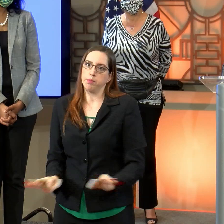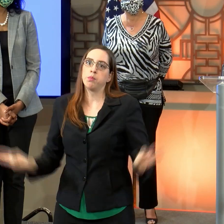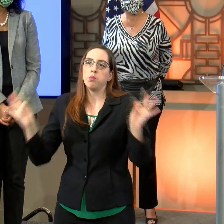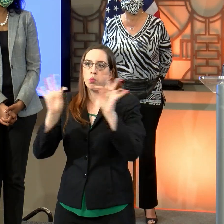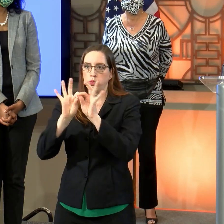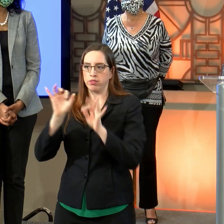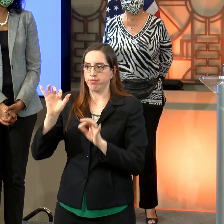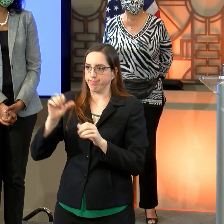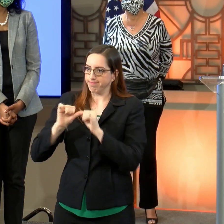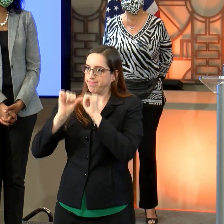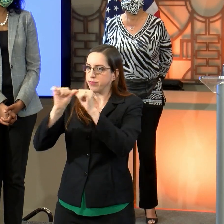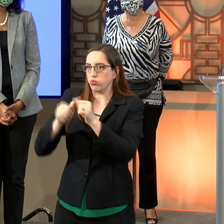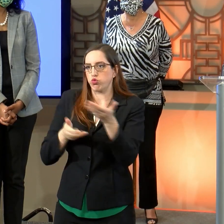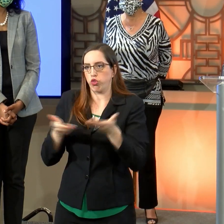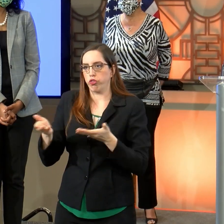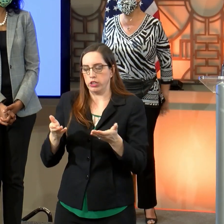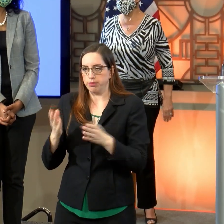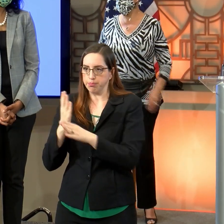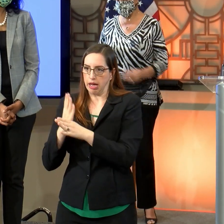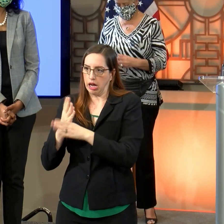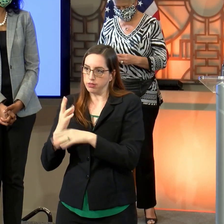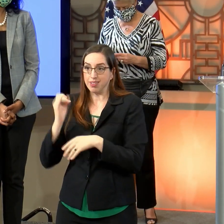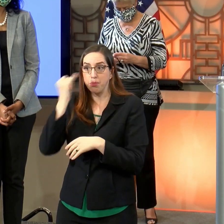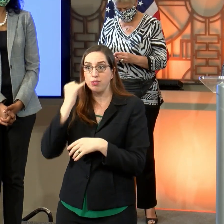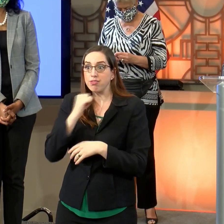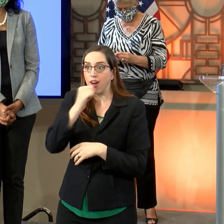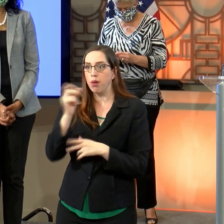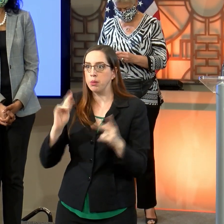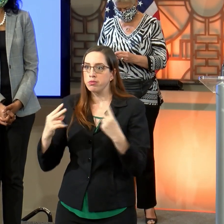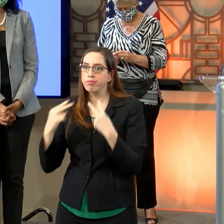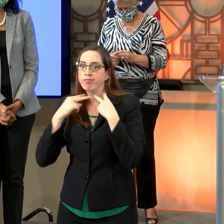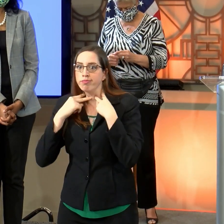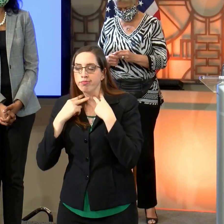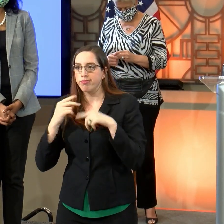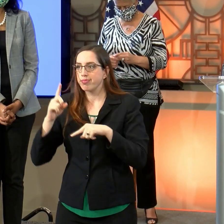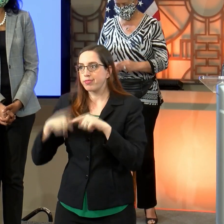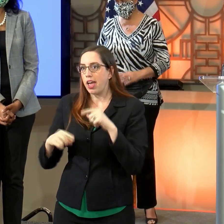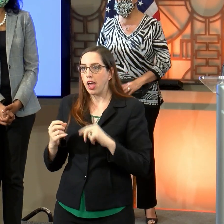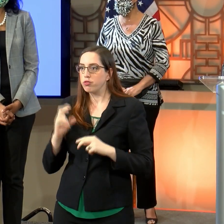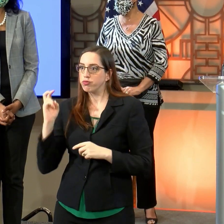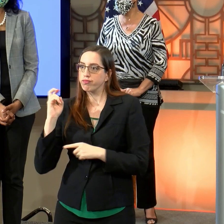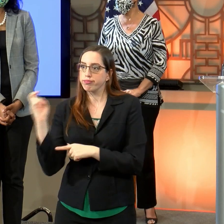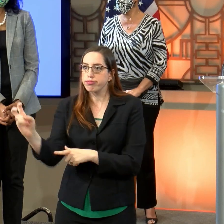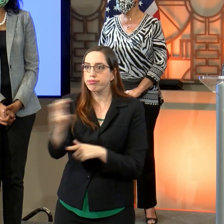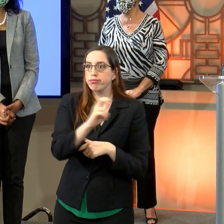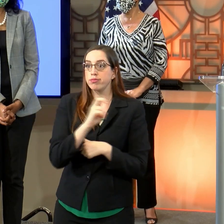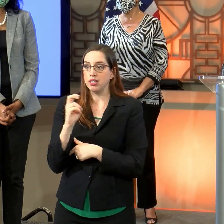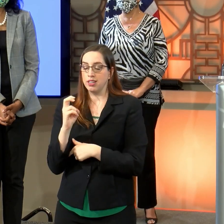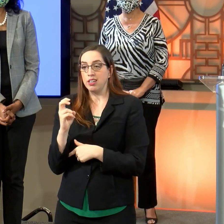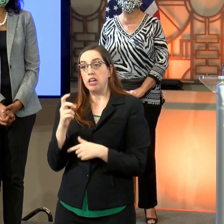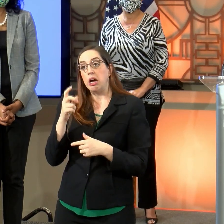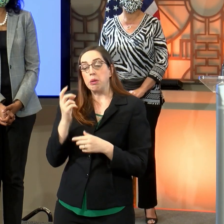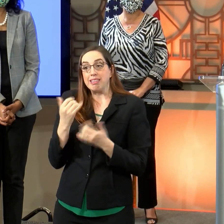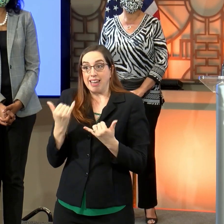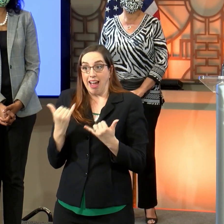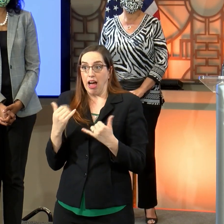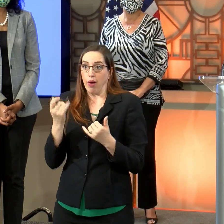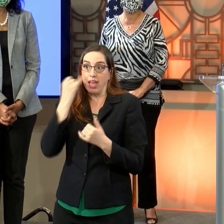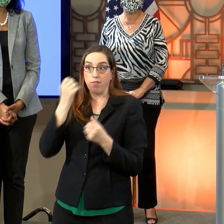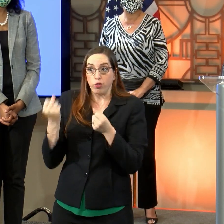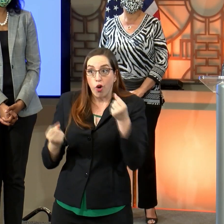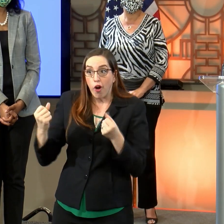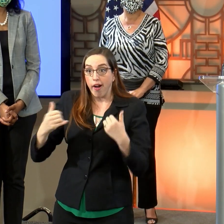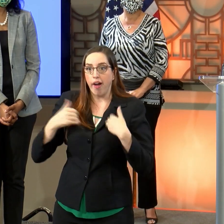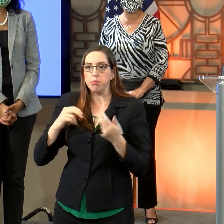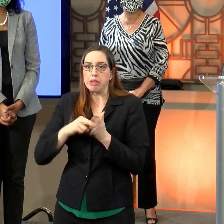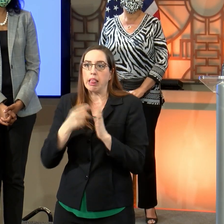are, without which folks could not move. It's probably right now a little safer to drive in a car if you have one, or